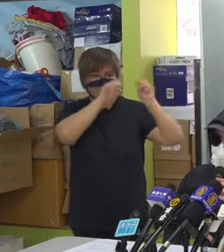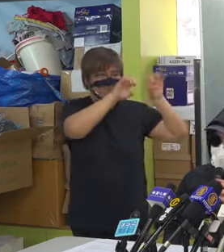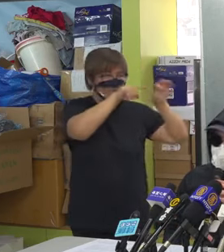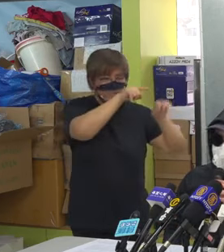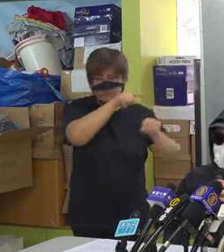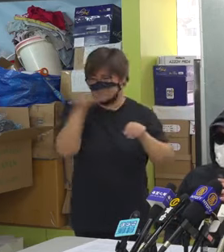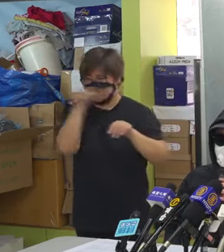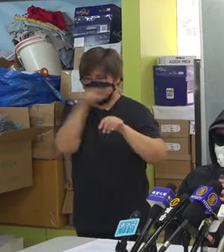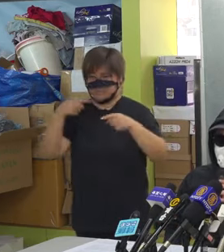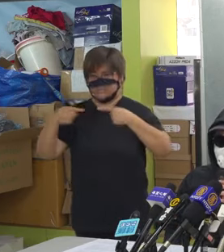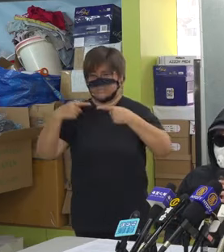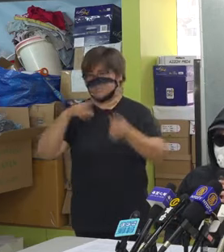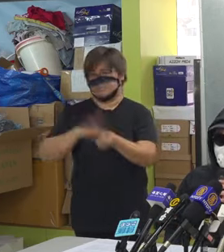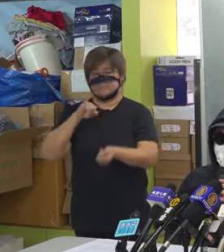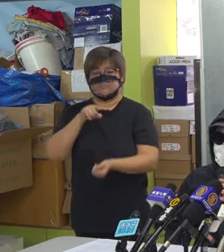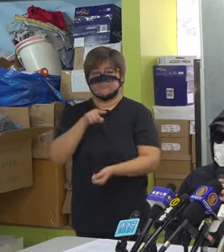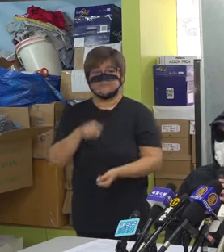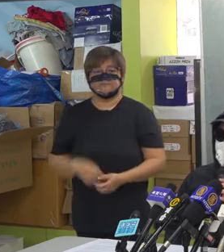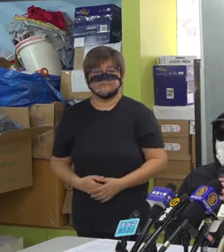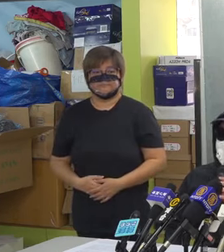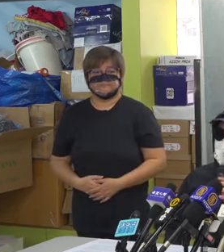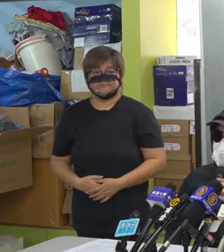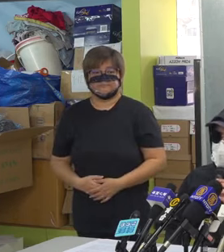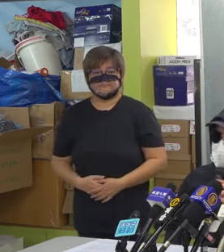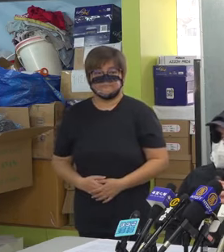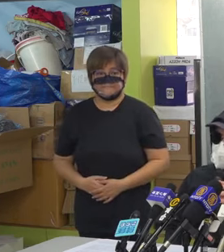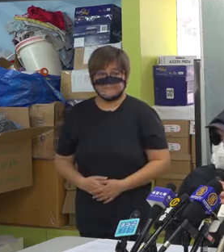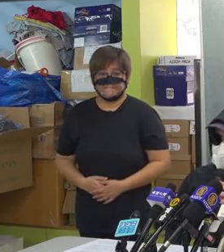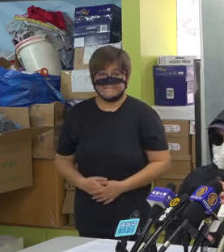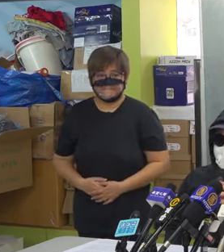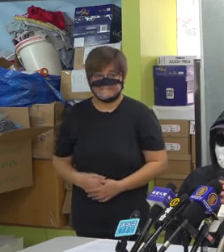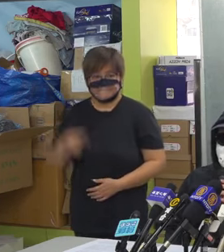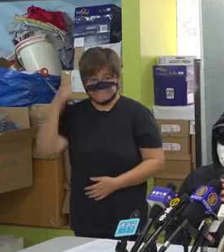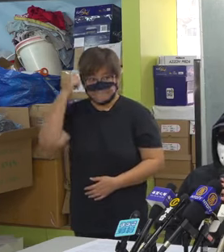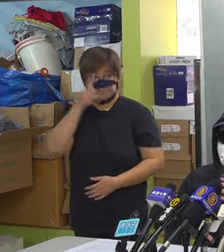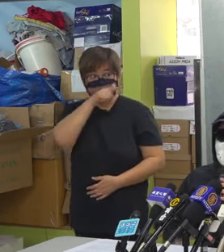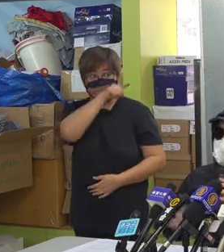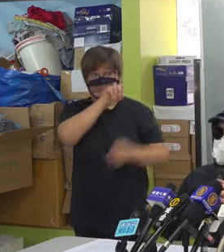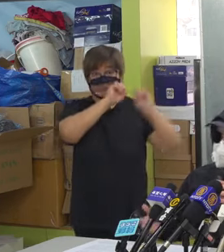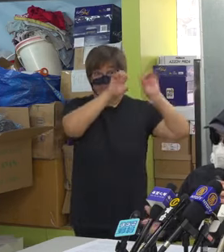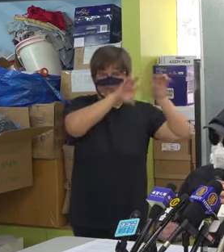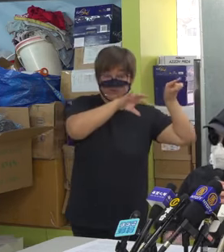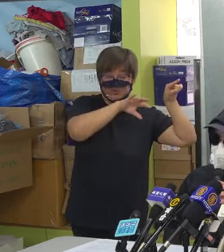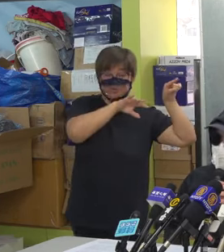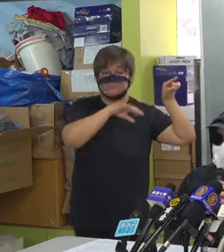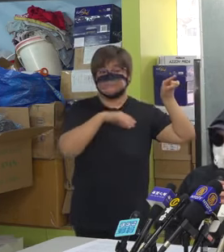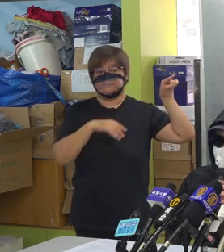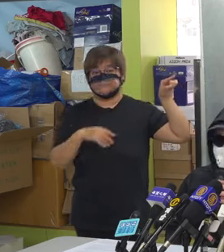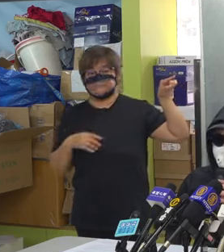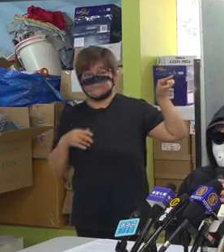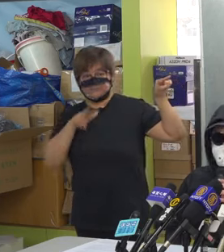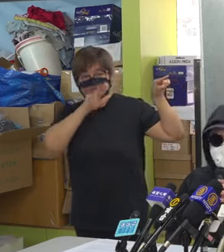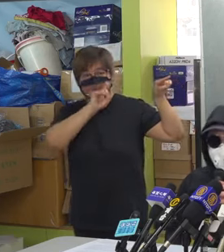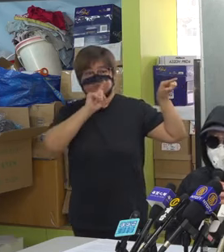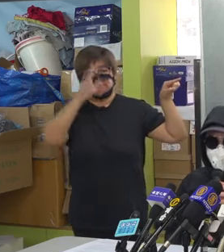But regardless, we believe that this IPCC report is just another trick up Carrie